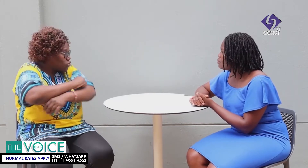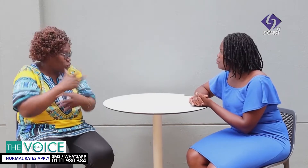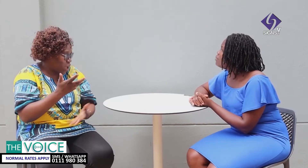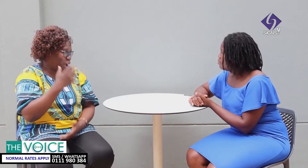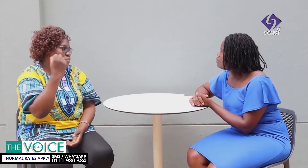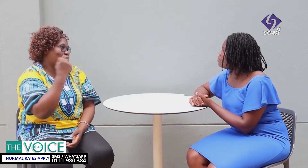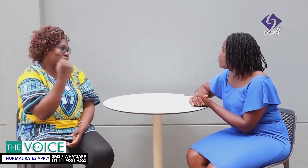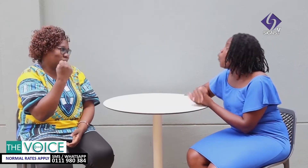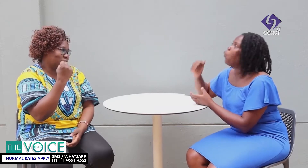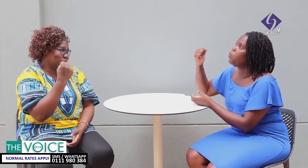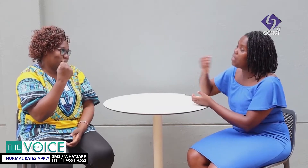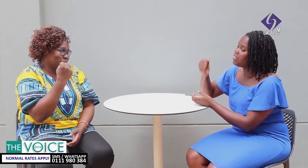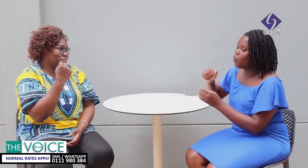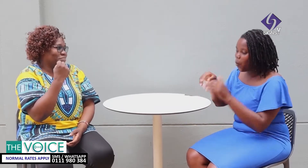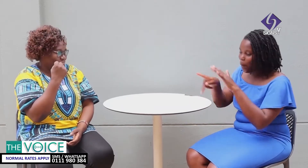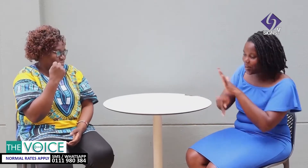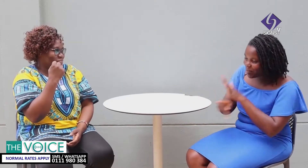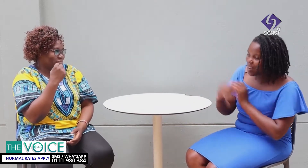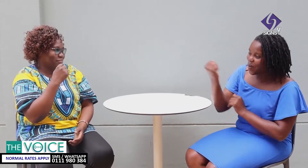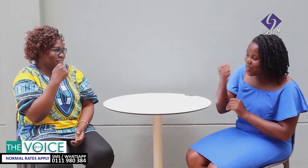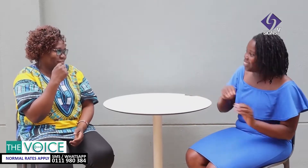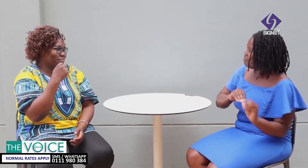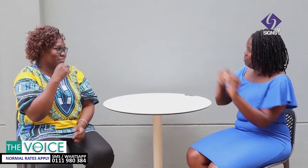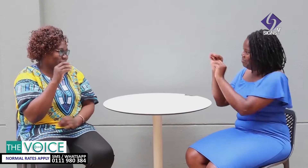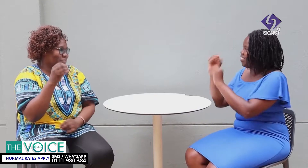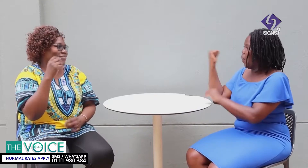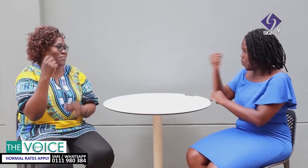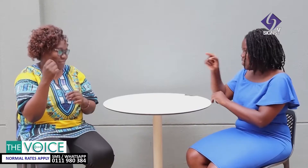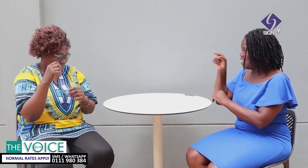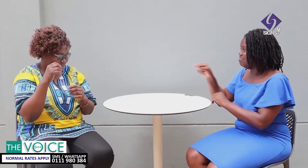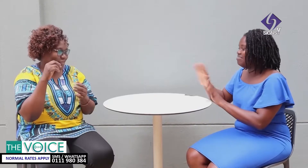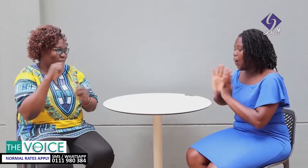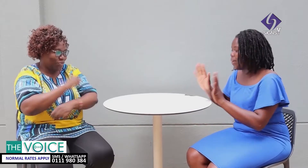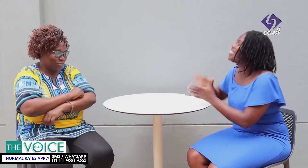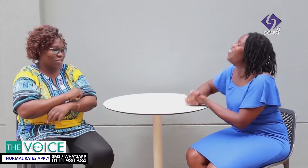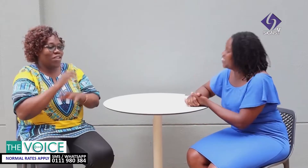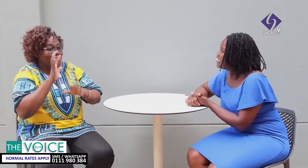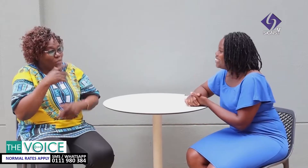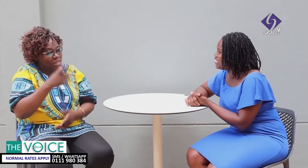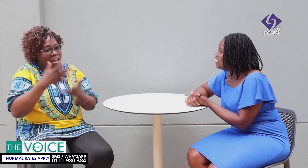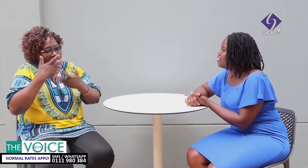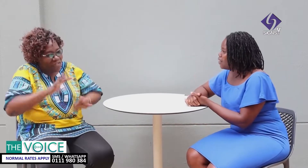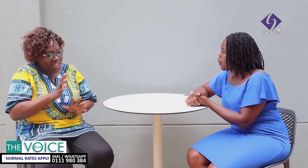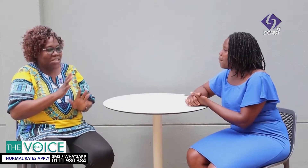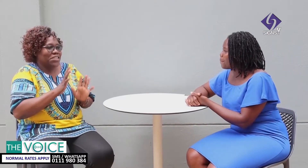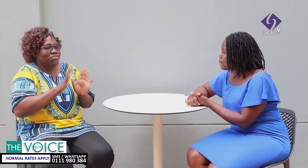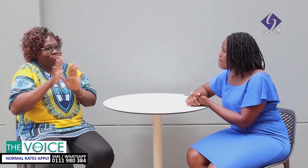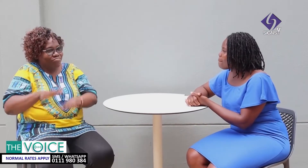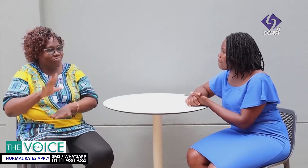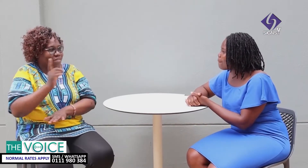Mumia's. Mumia's primary, and then you moved to Mumia's. Wow, that's nice. So after I finished, I had to move